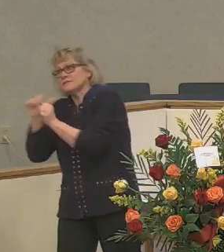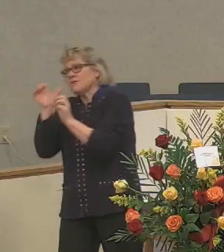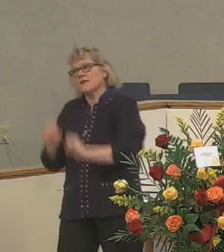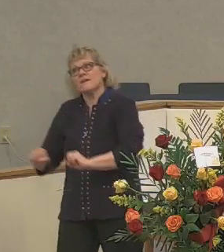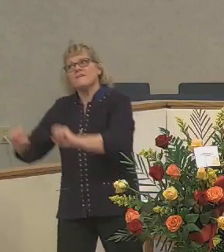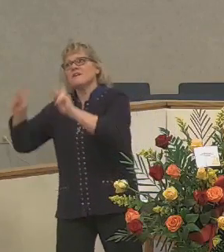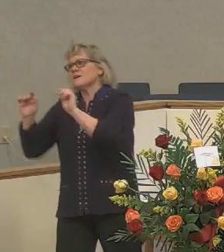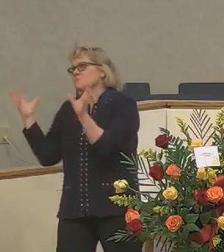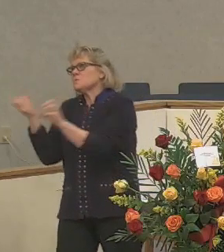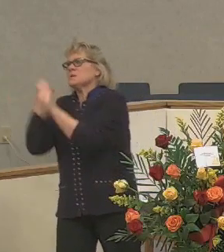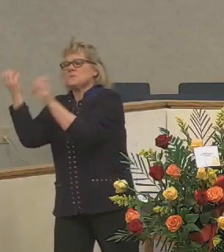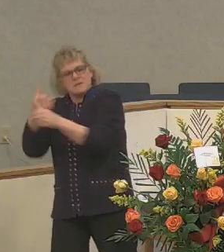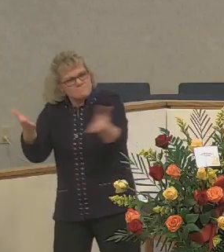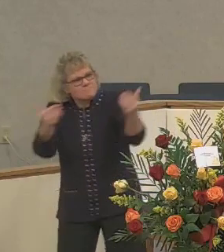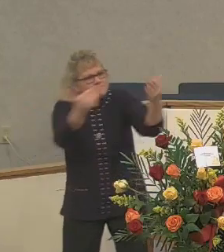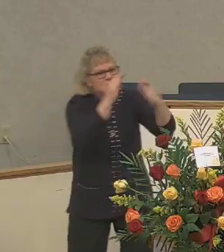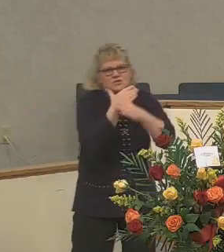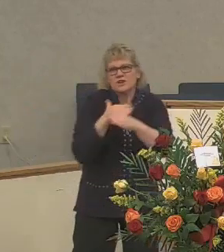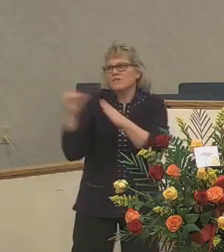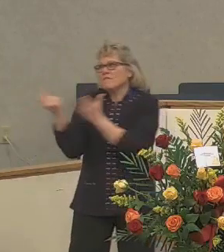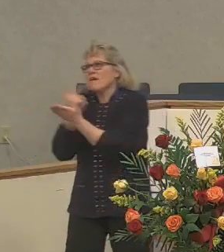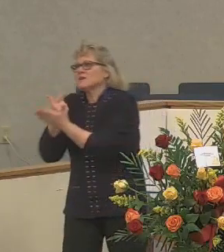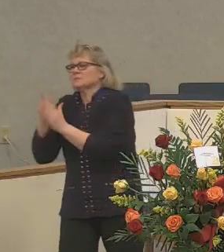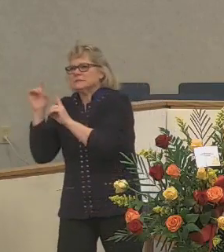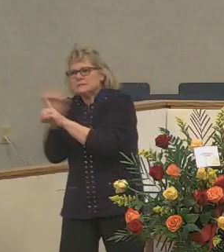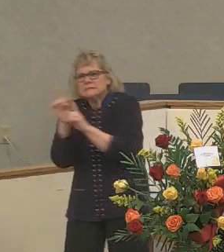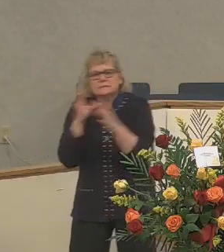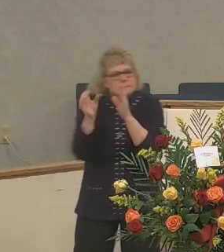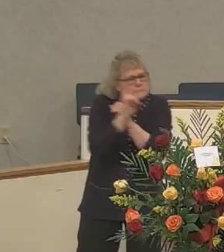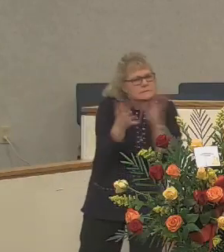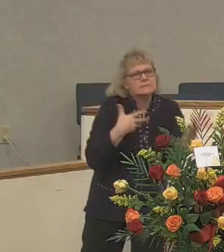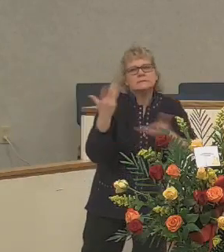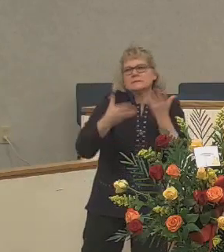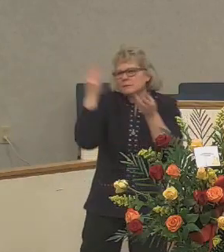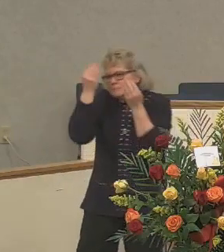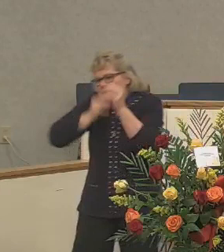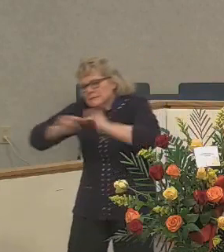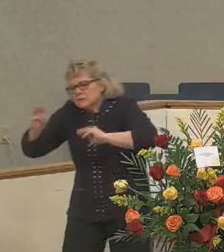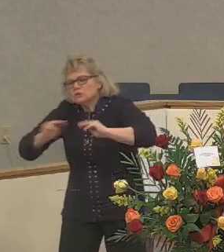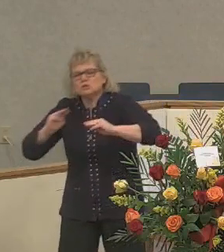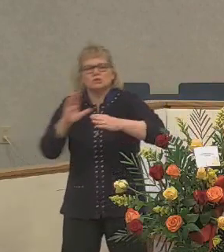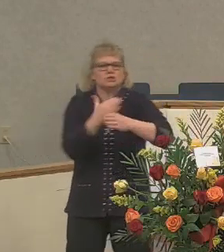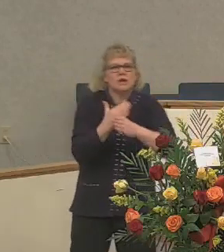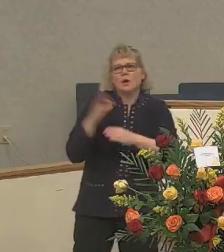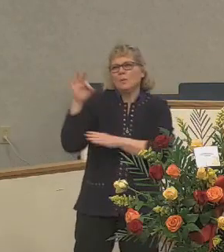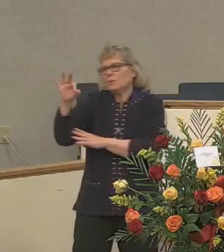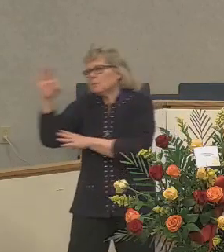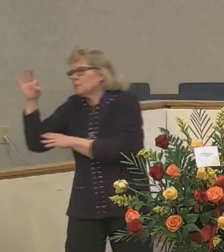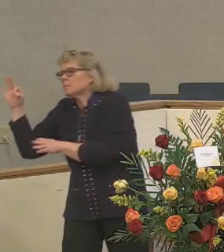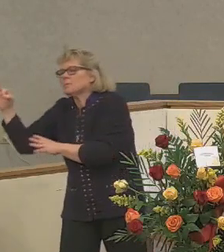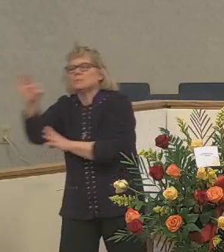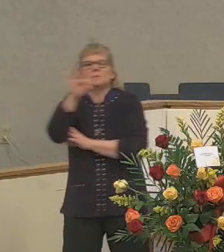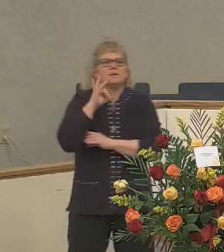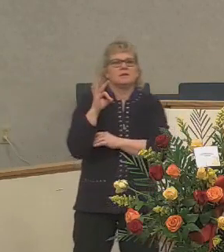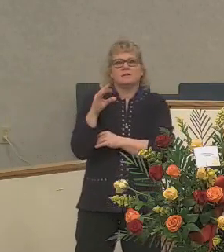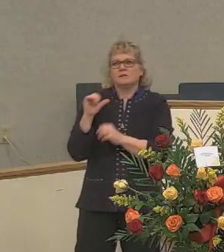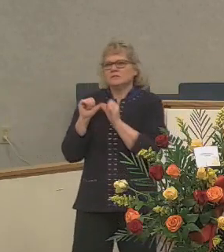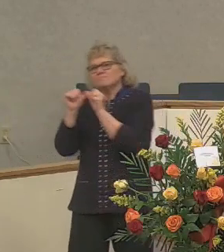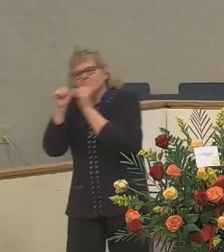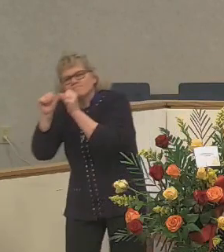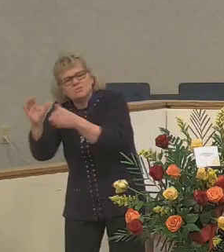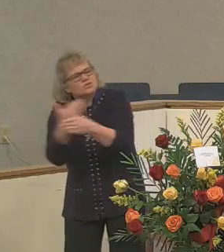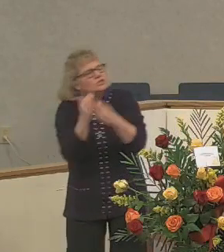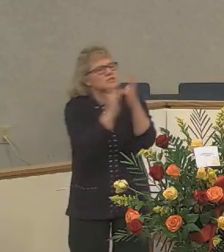on winning people to Christ. Keep on discipleship. Keep on ministering. Keep on preaching the gospel. Keep on